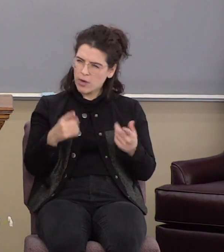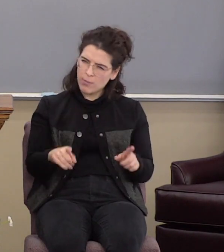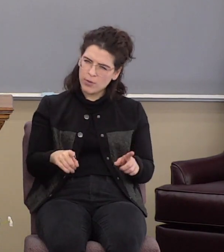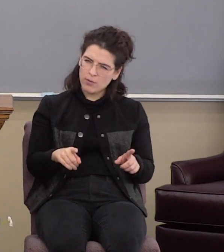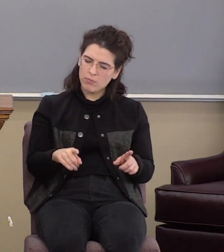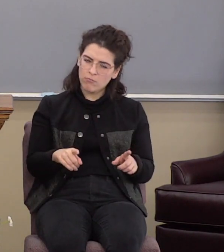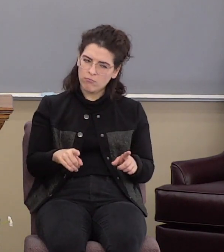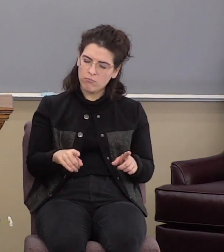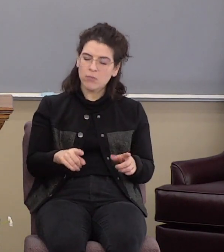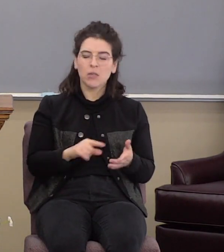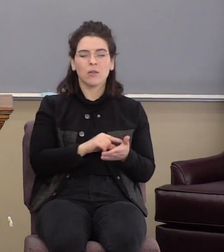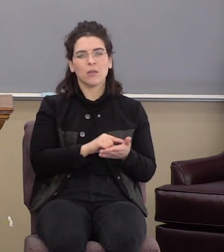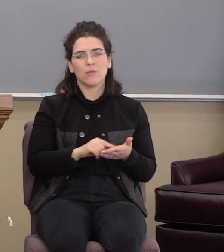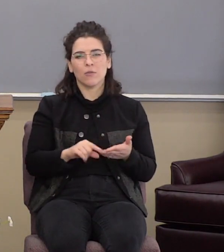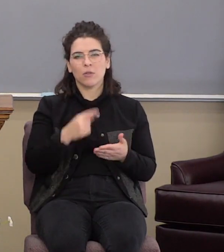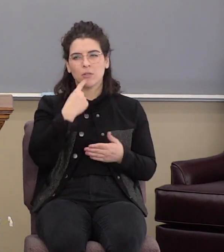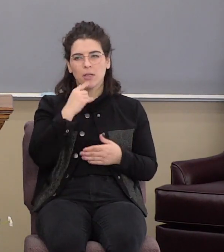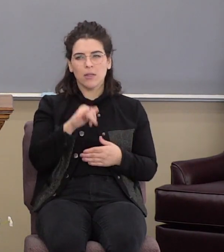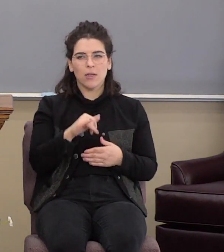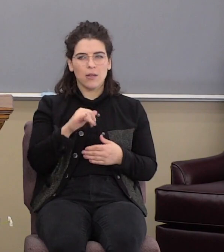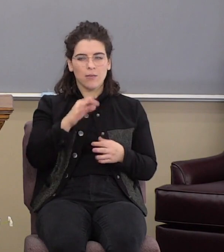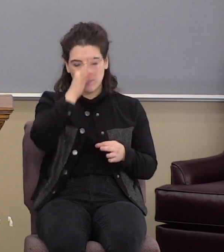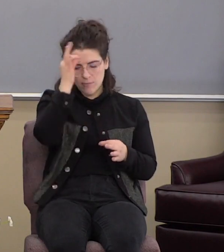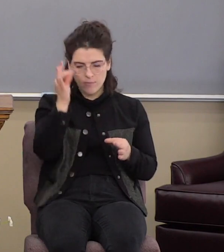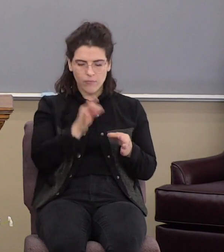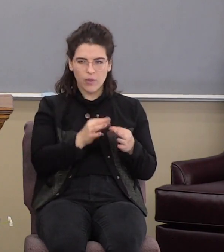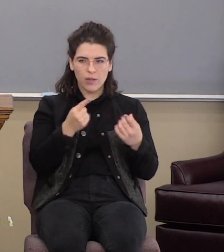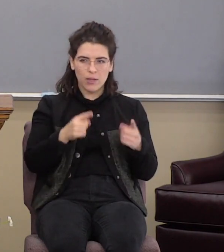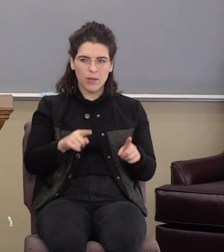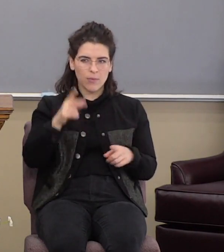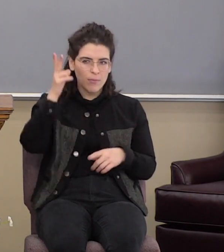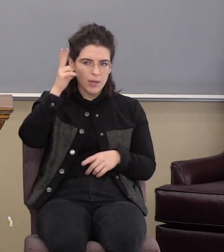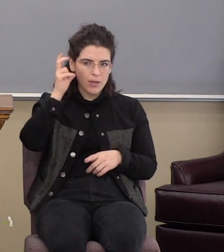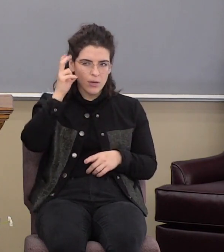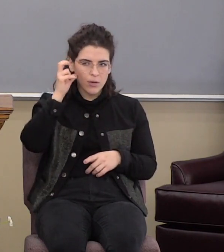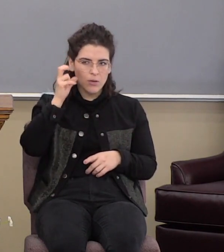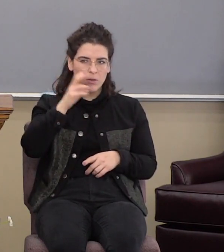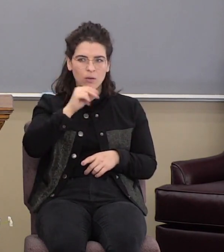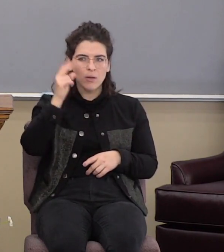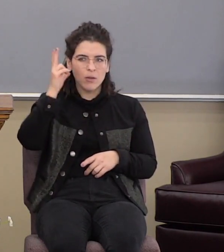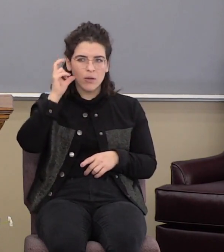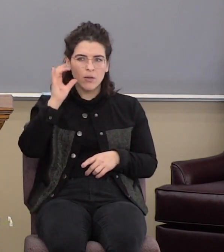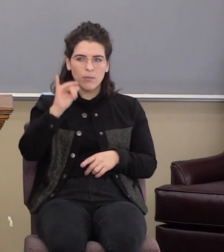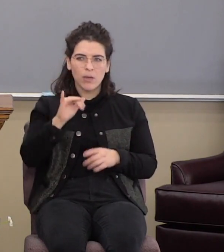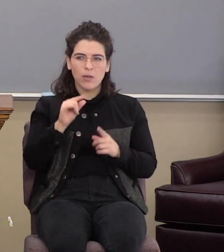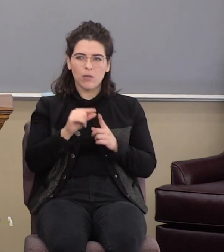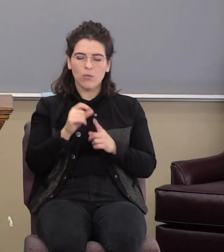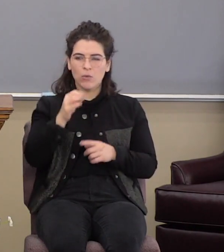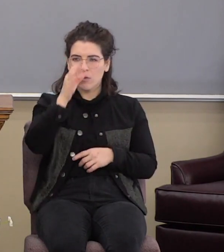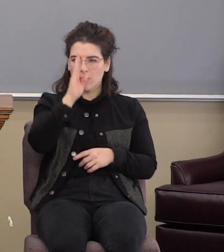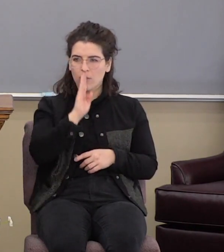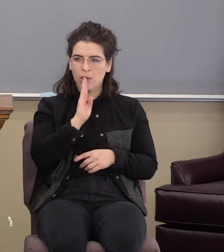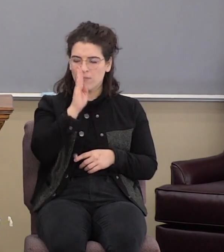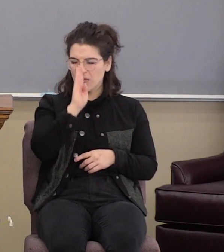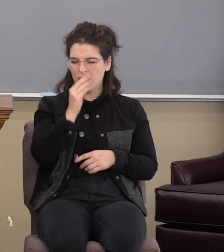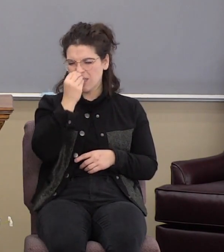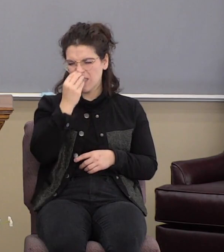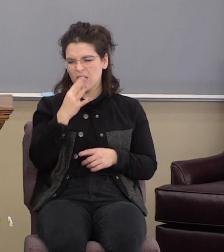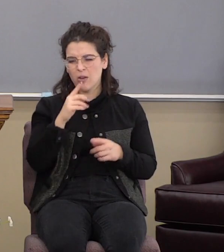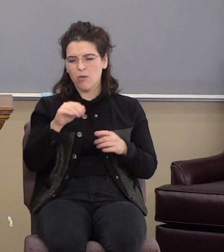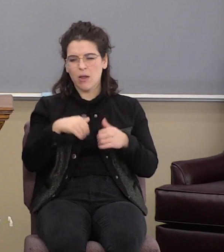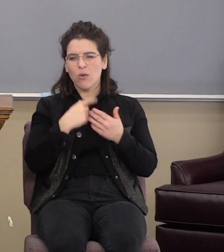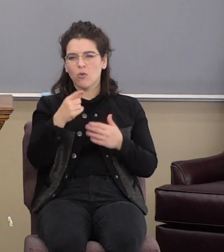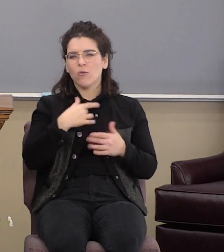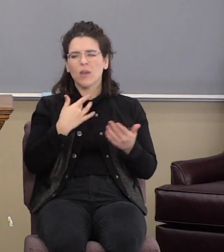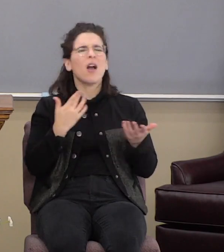That's what the verses say. See, faith cometh by hearing, and hearing by. God could care less how you feel. I don't mean it